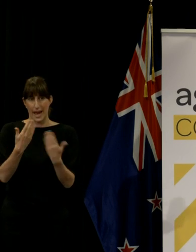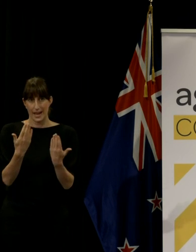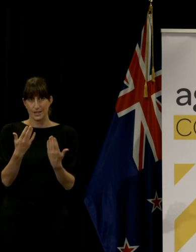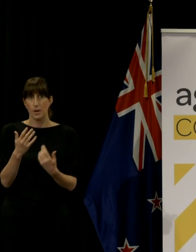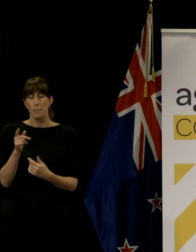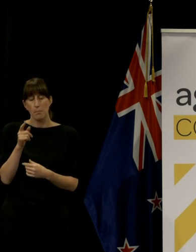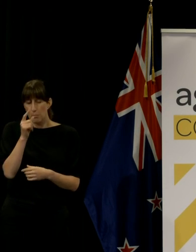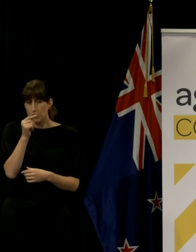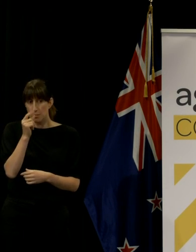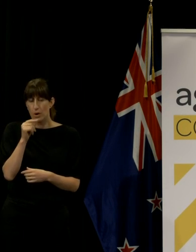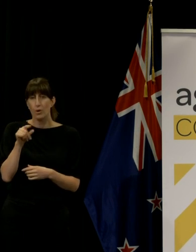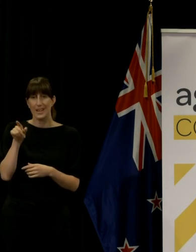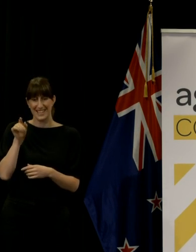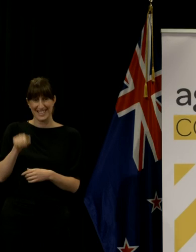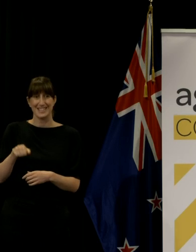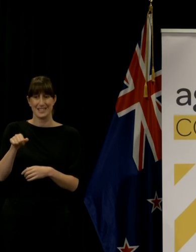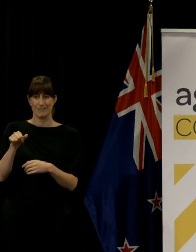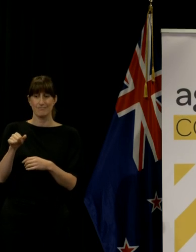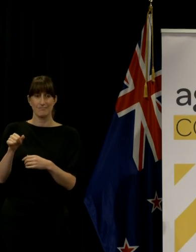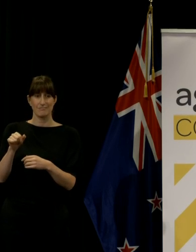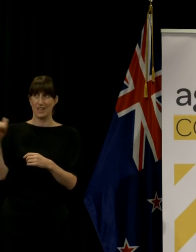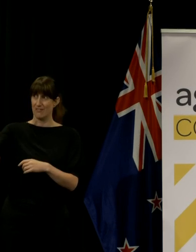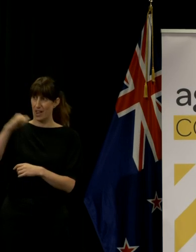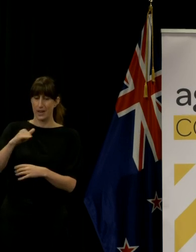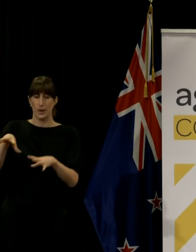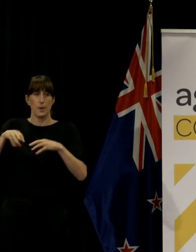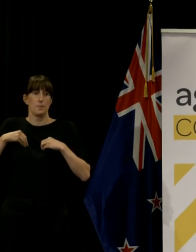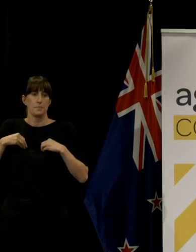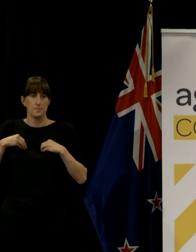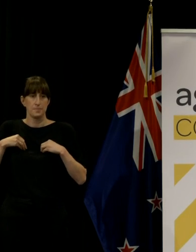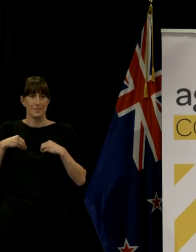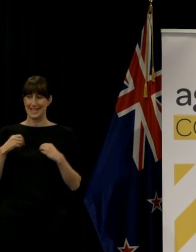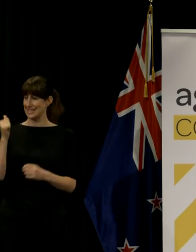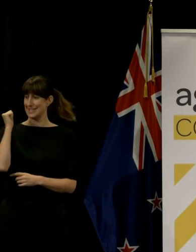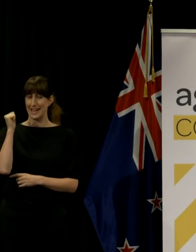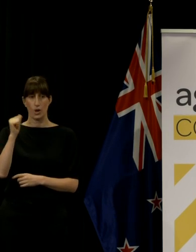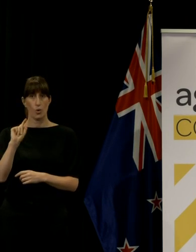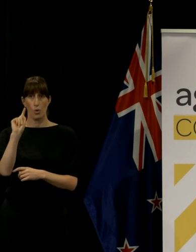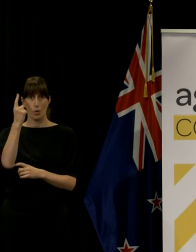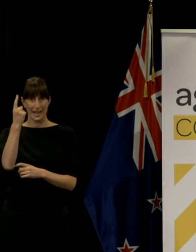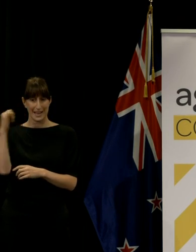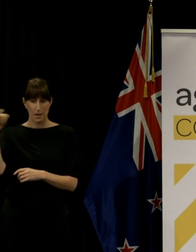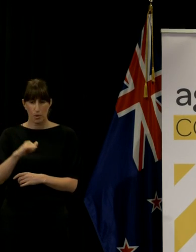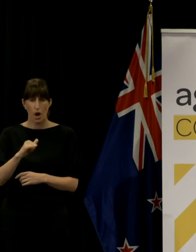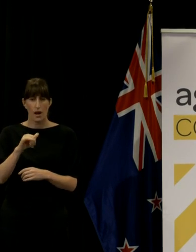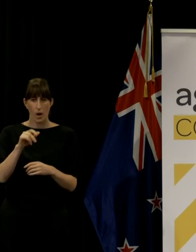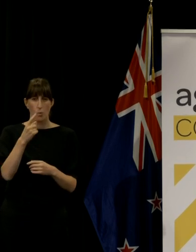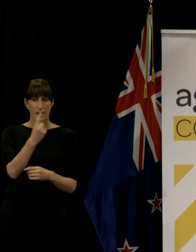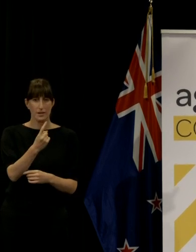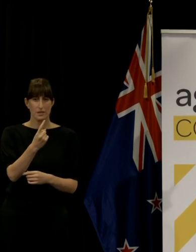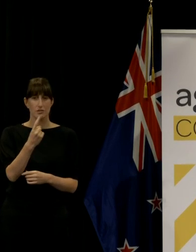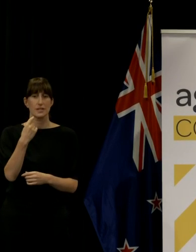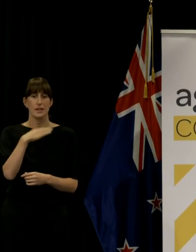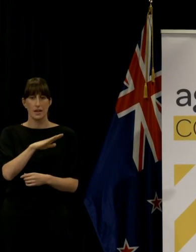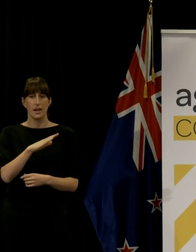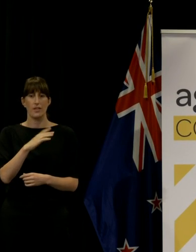people symptomatic arriving in New Zealand. Yesterday at Auckland Airport, over 100 people were assessed, 35 were tested, and